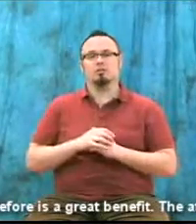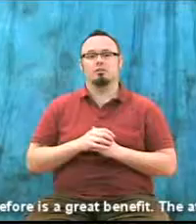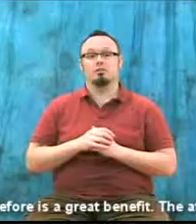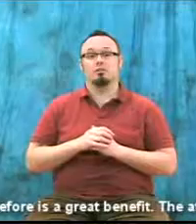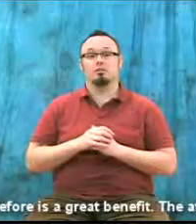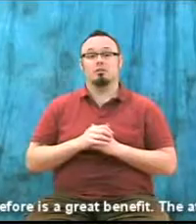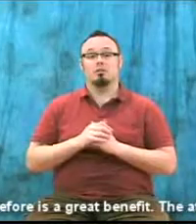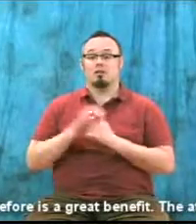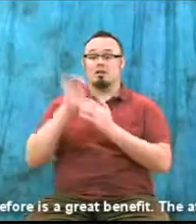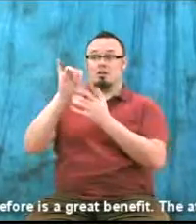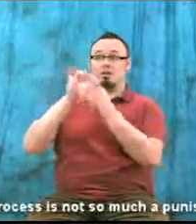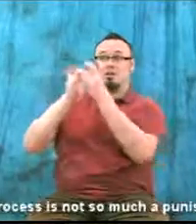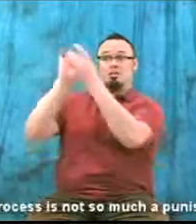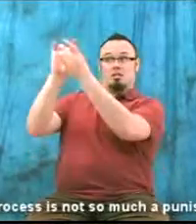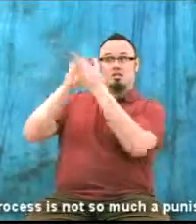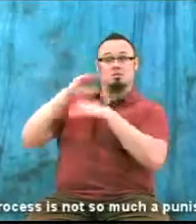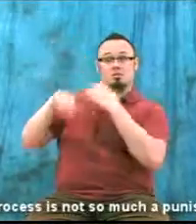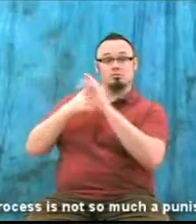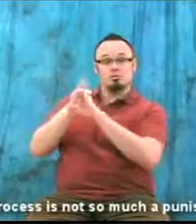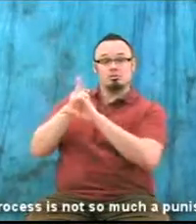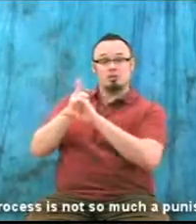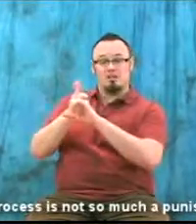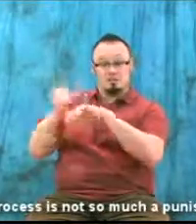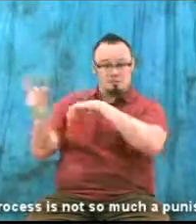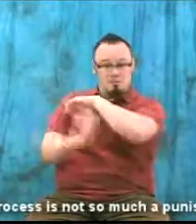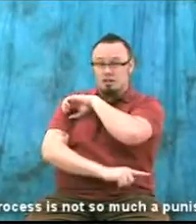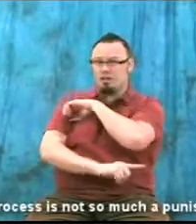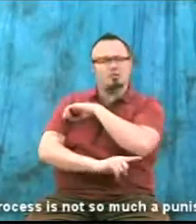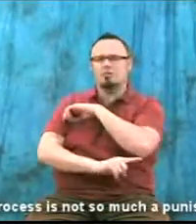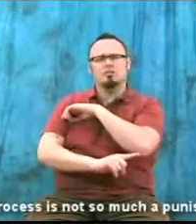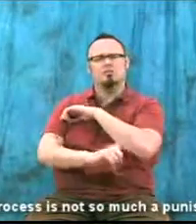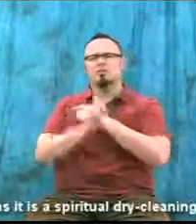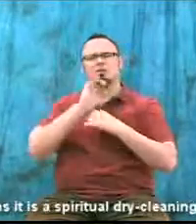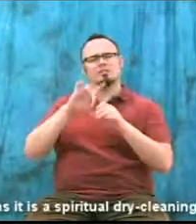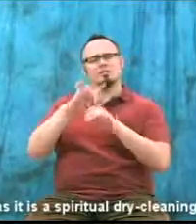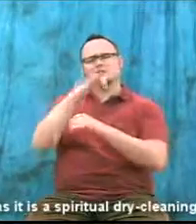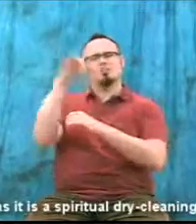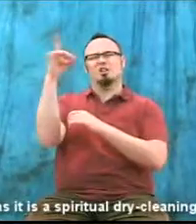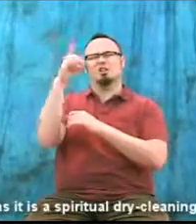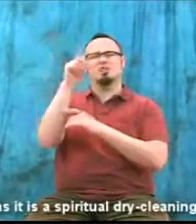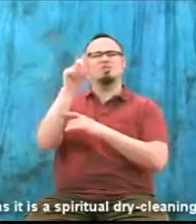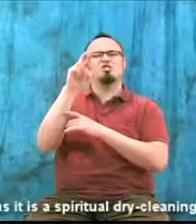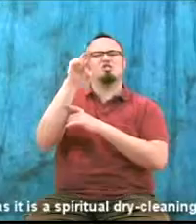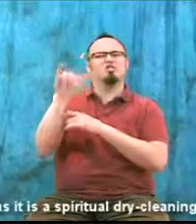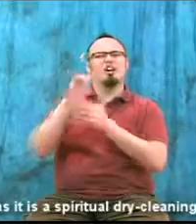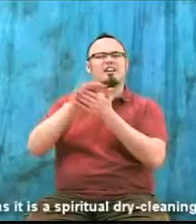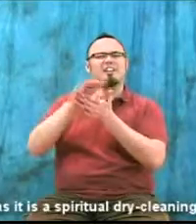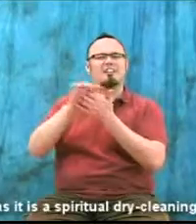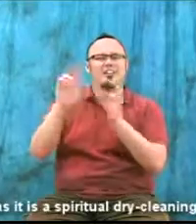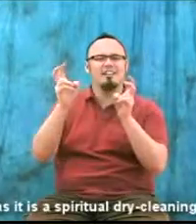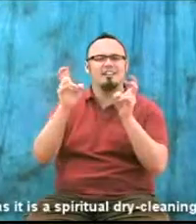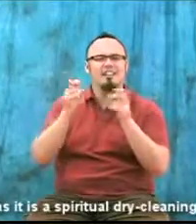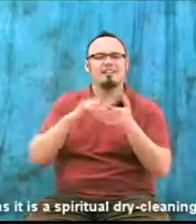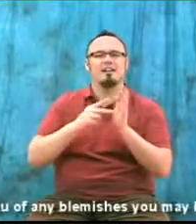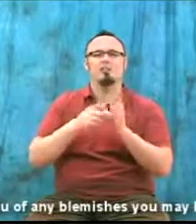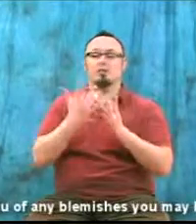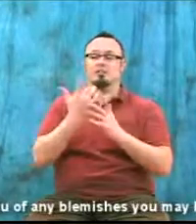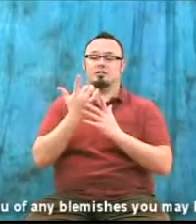The atonement process is not so much a punishment as it is a spiritual dry cleaning to rid you of any